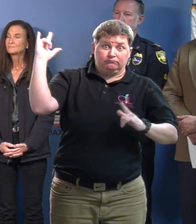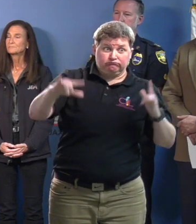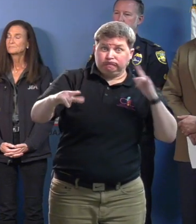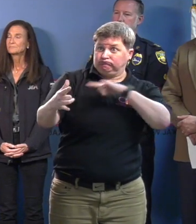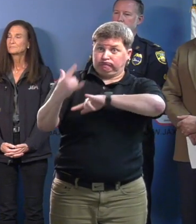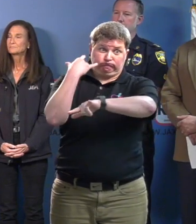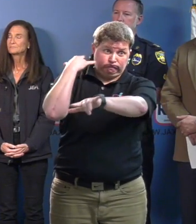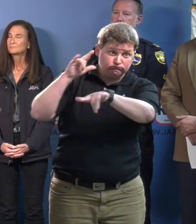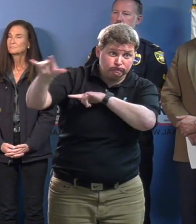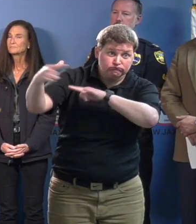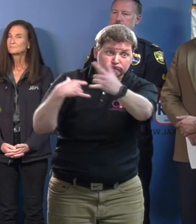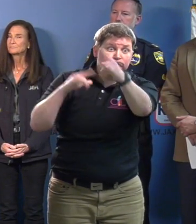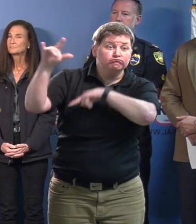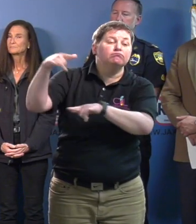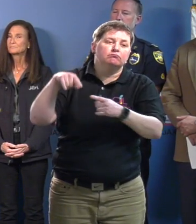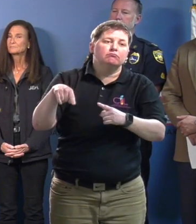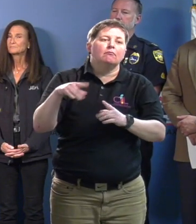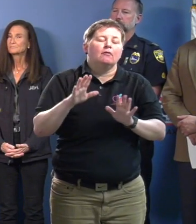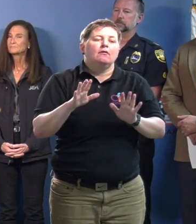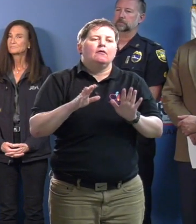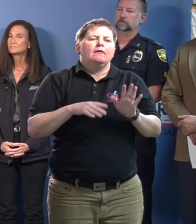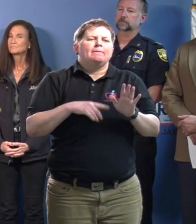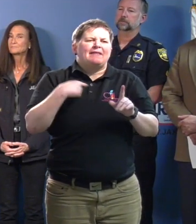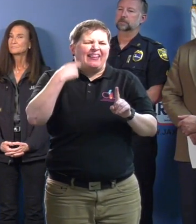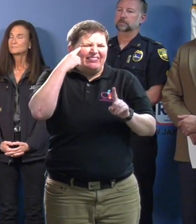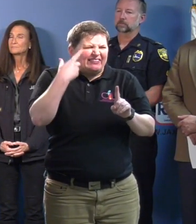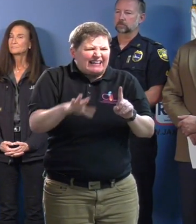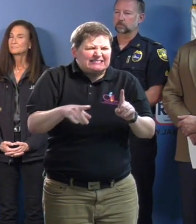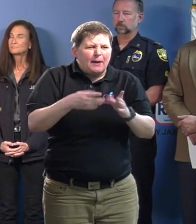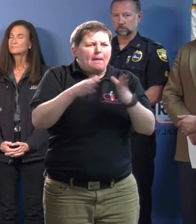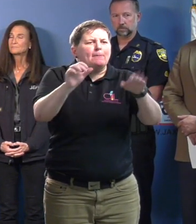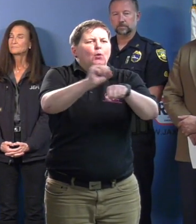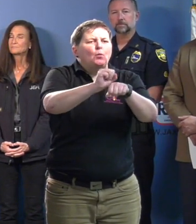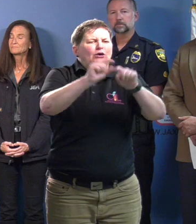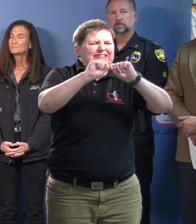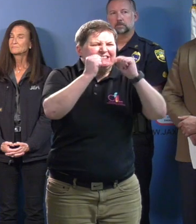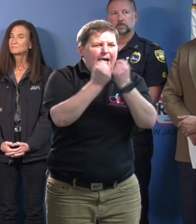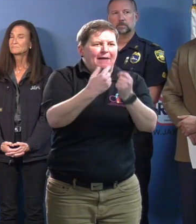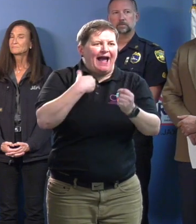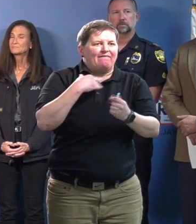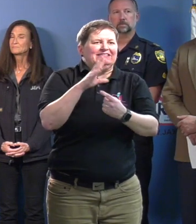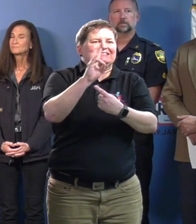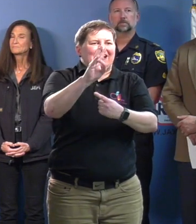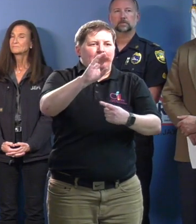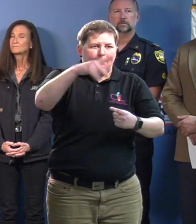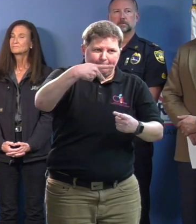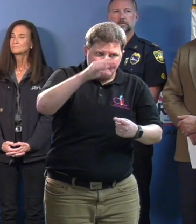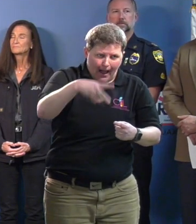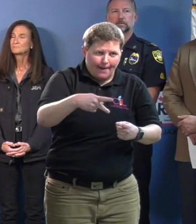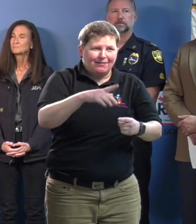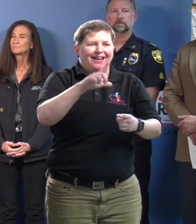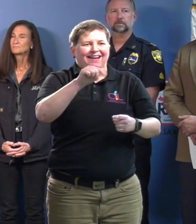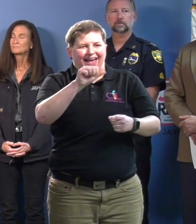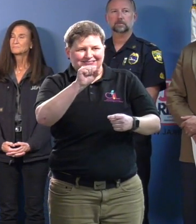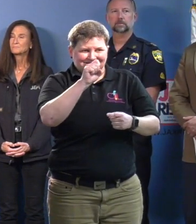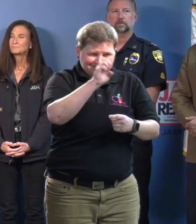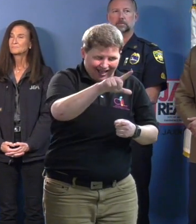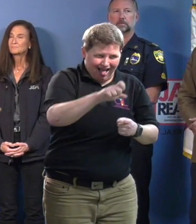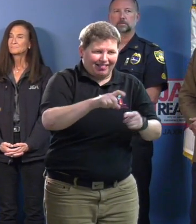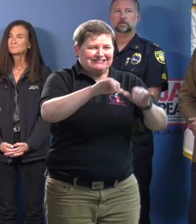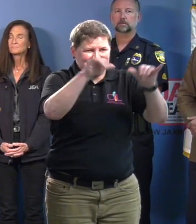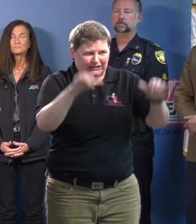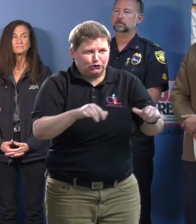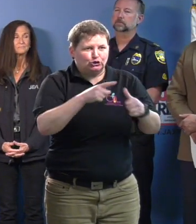I think that's about it. We've got our public works teams with 7 pumps at the LaSalle pump station, and another one to handle the